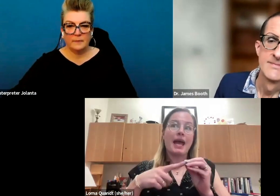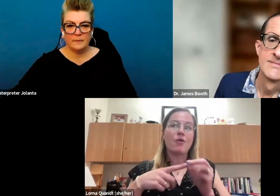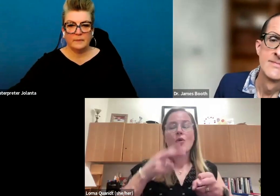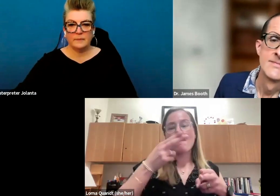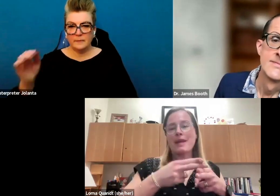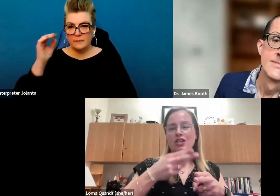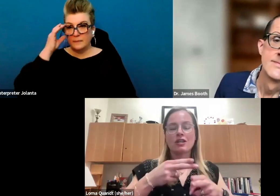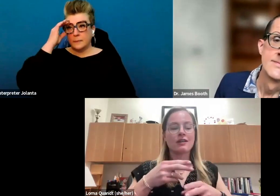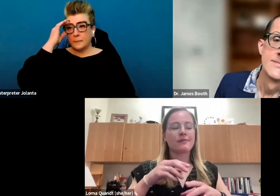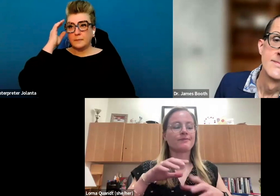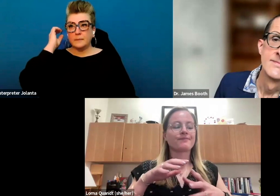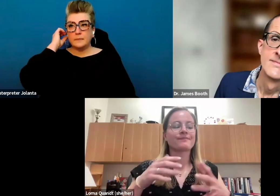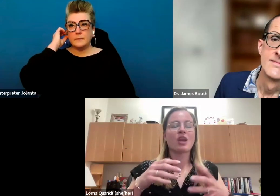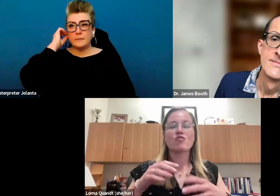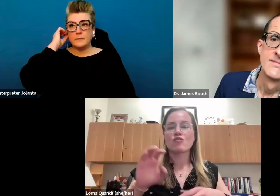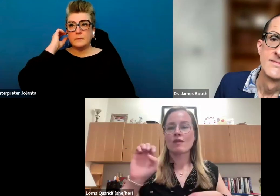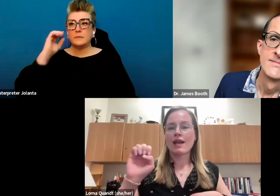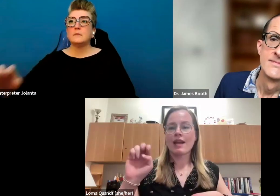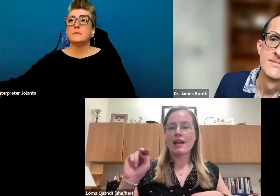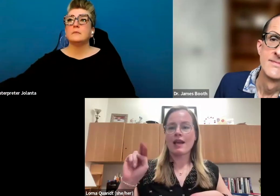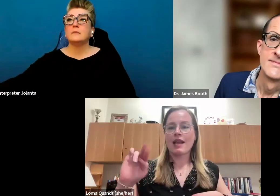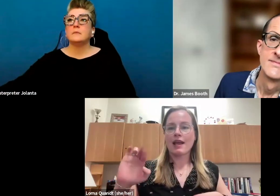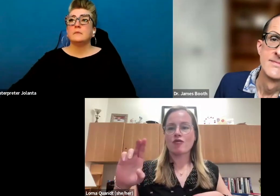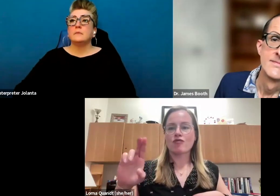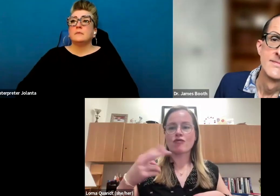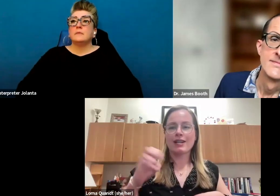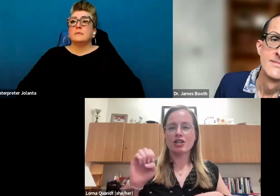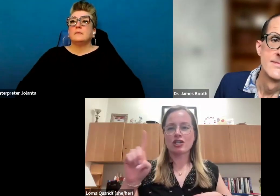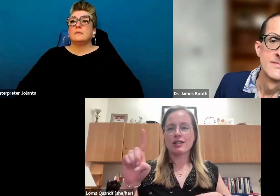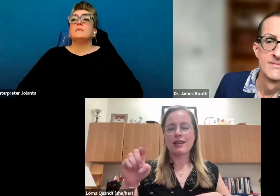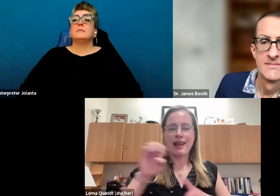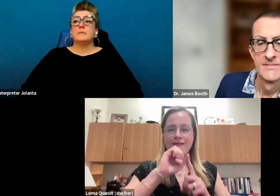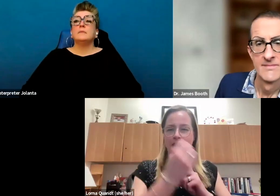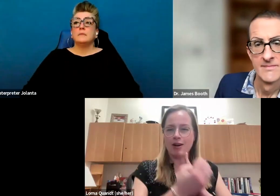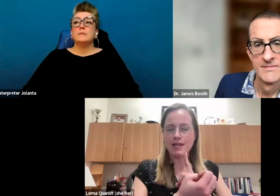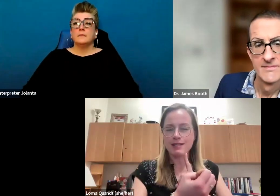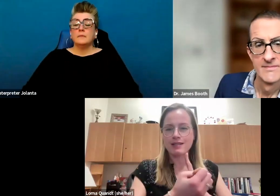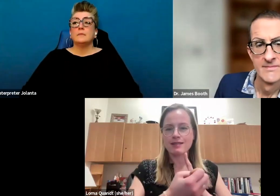is that one of your studies you mentioned